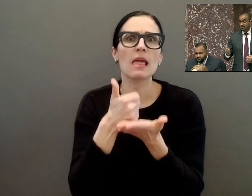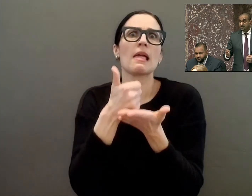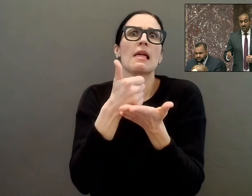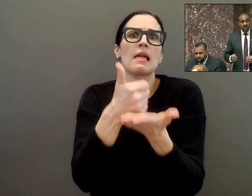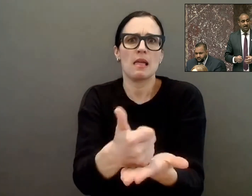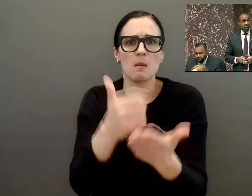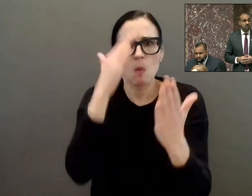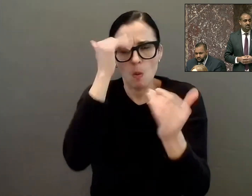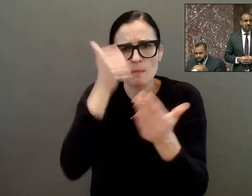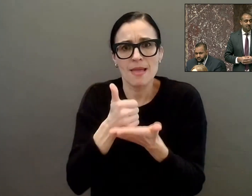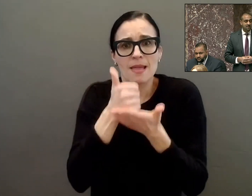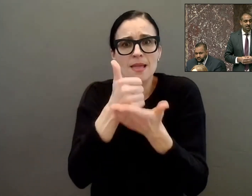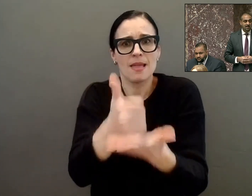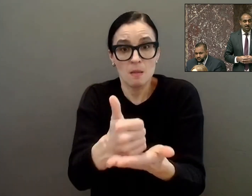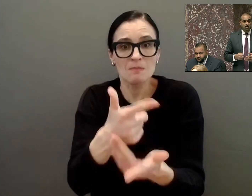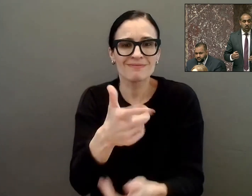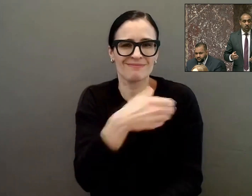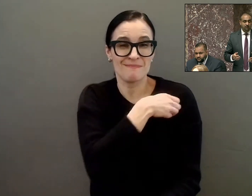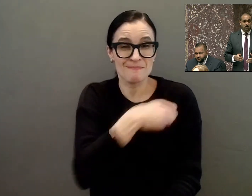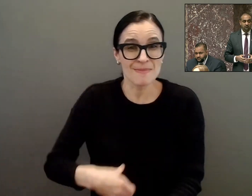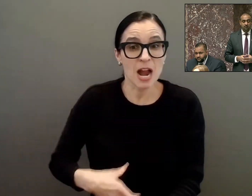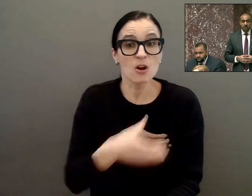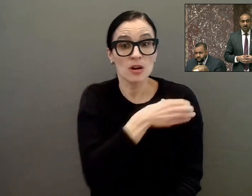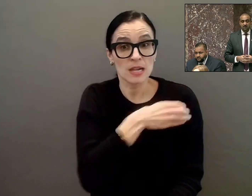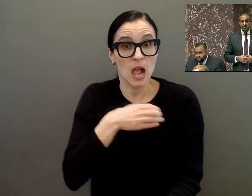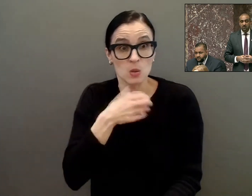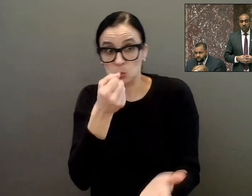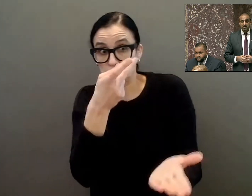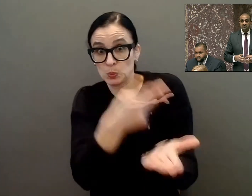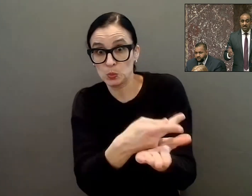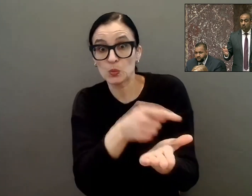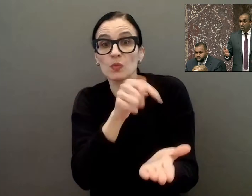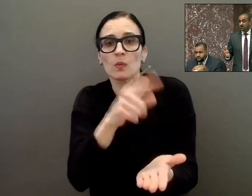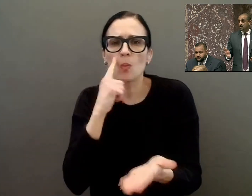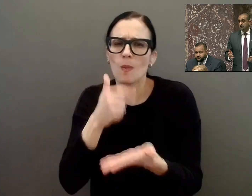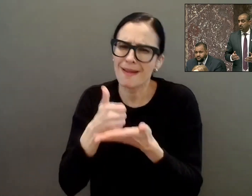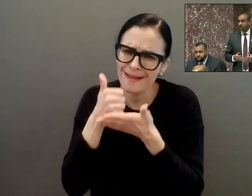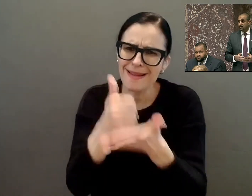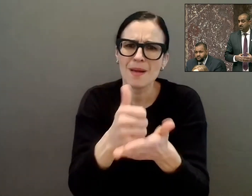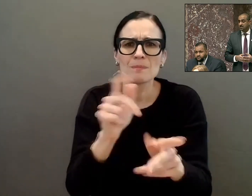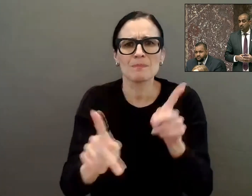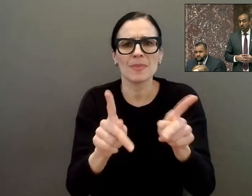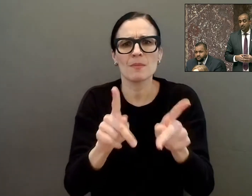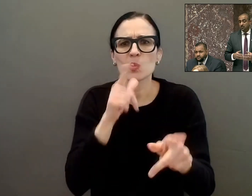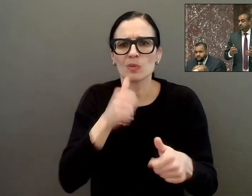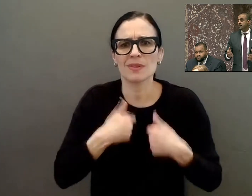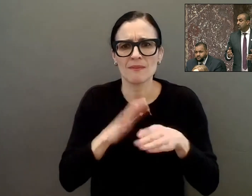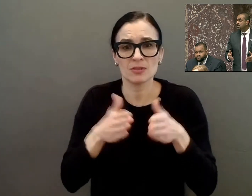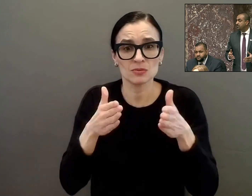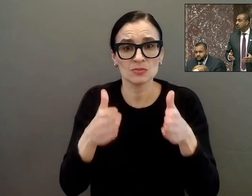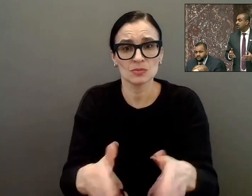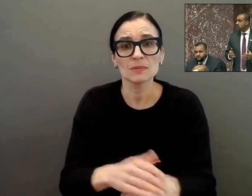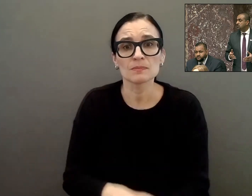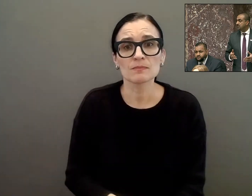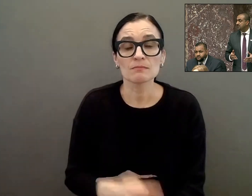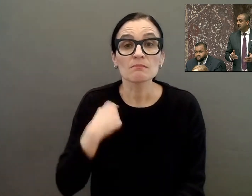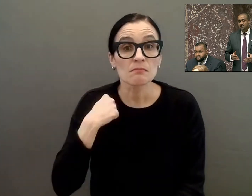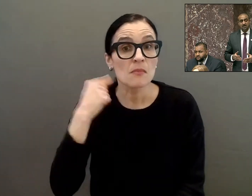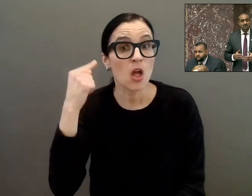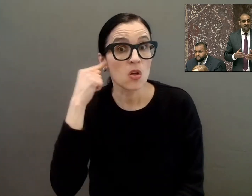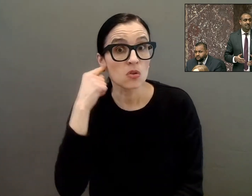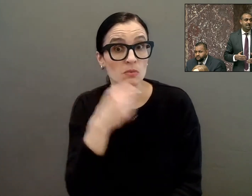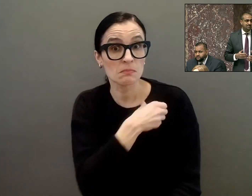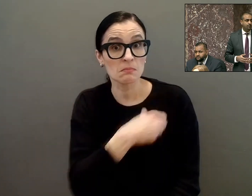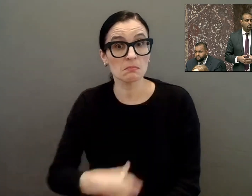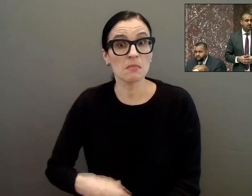I believe it's coming to Council tonight. I know we've heard from the Mayor there who says they don't want any supportive housing anymore, but there's people in the community that are struggling